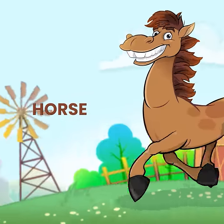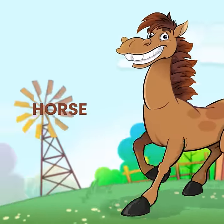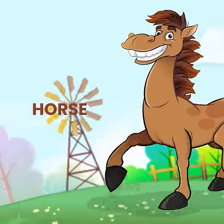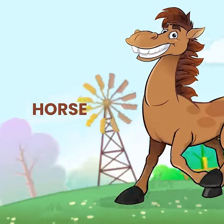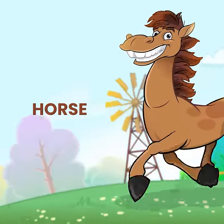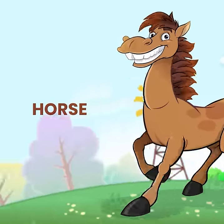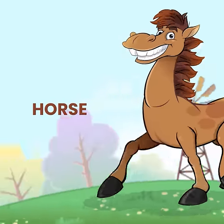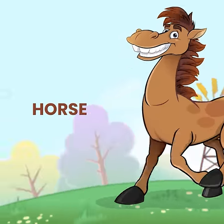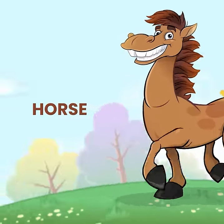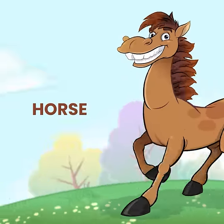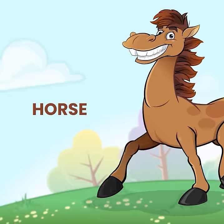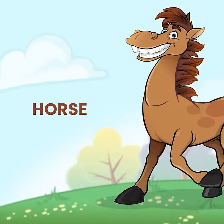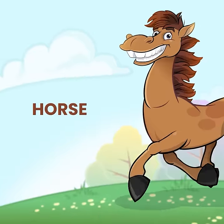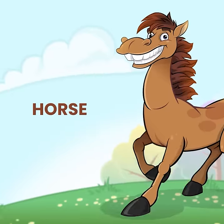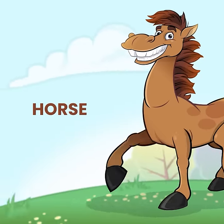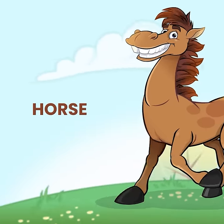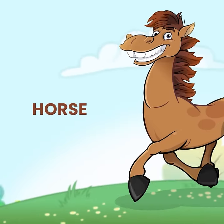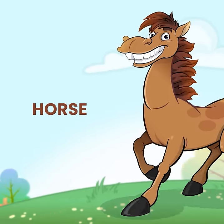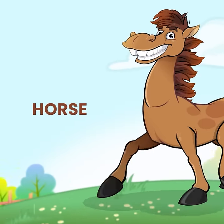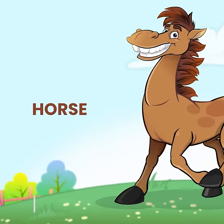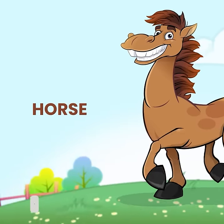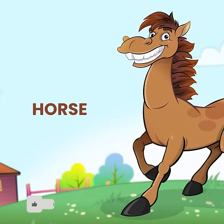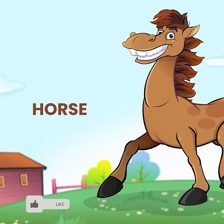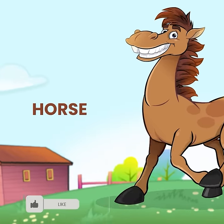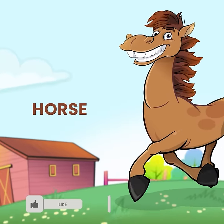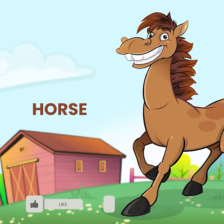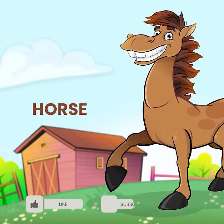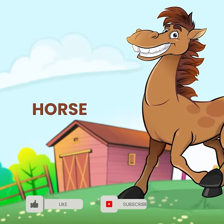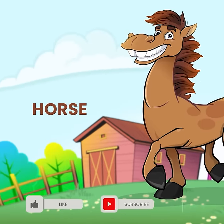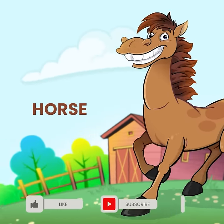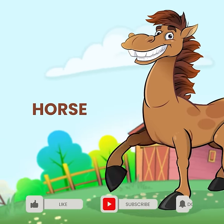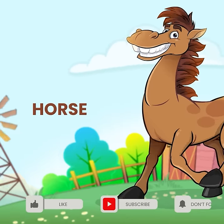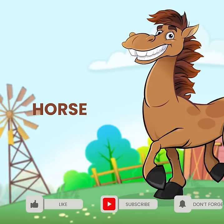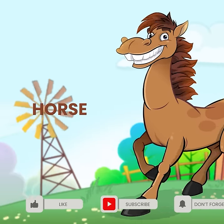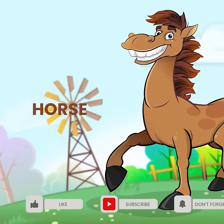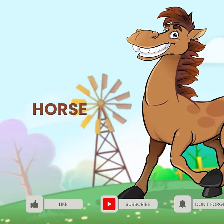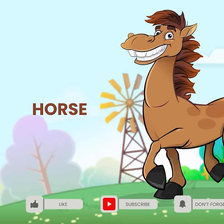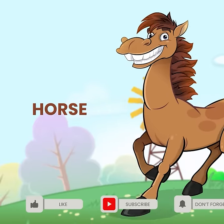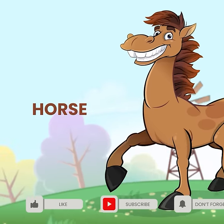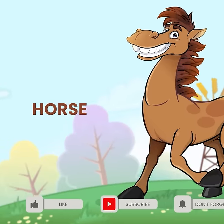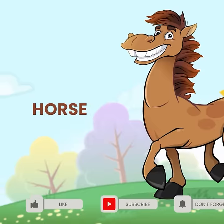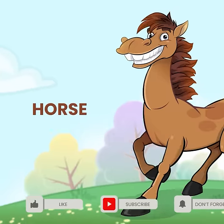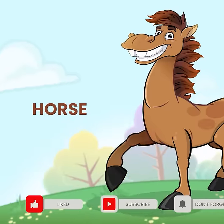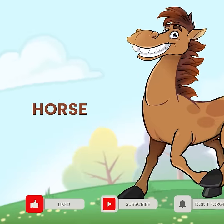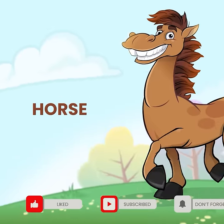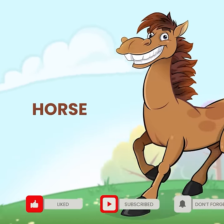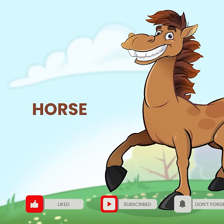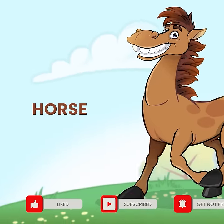Horse. Very good. What does a horse say? That's correct. Neigh.